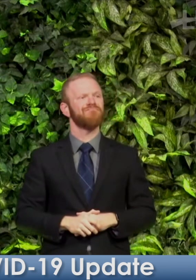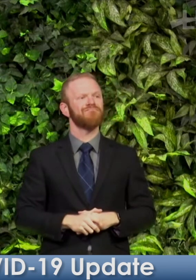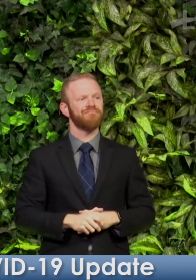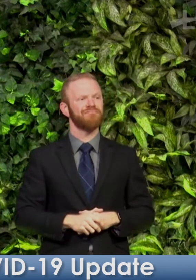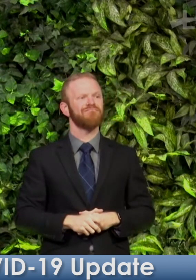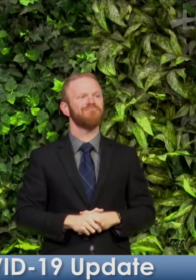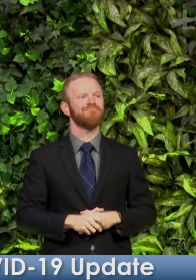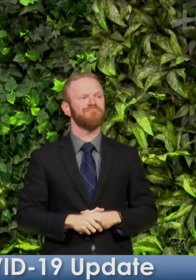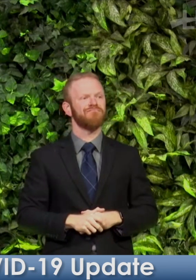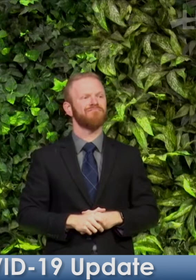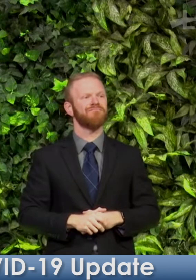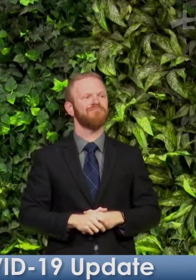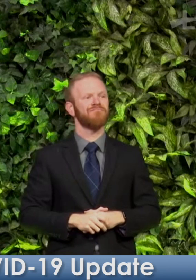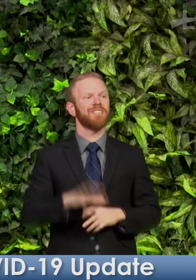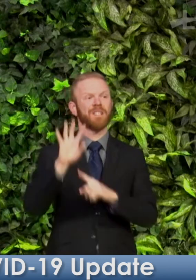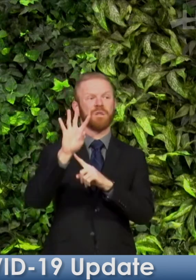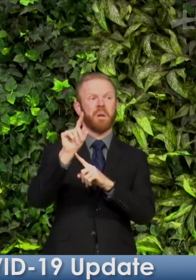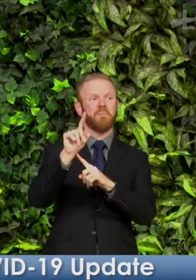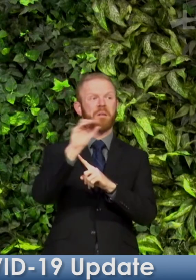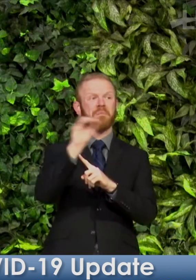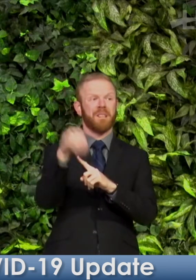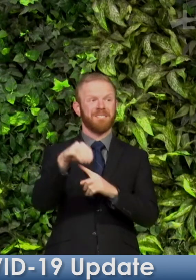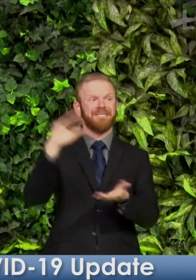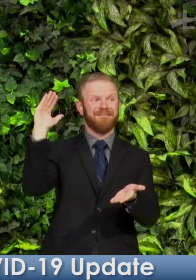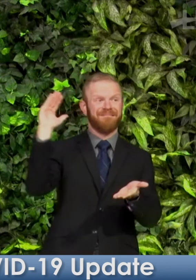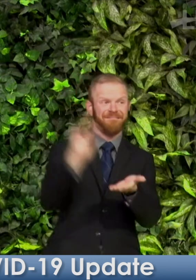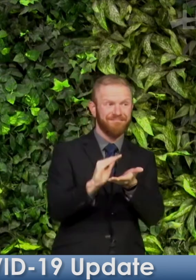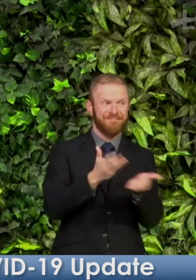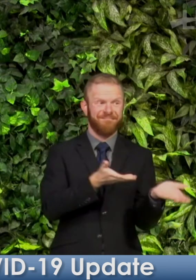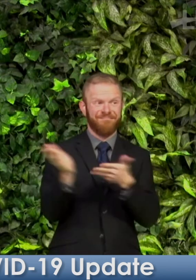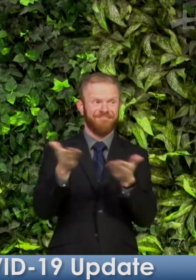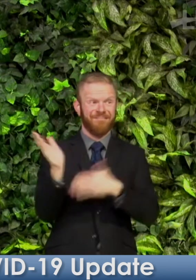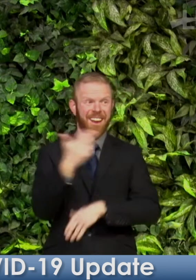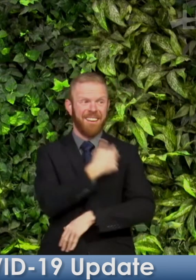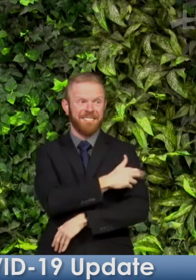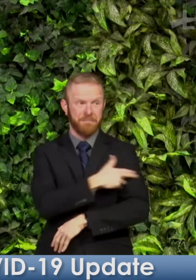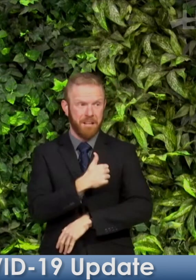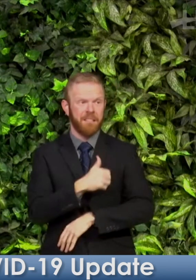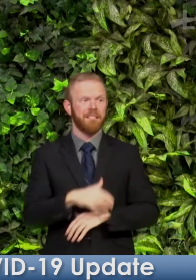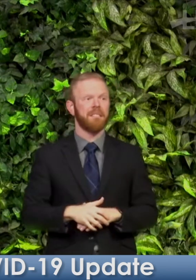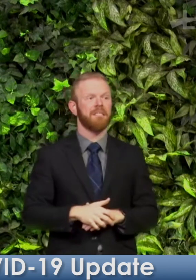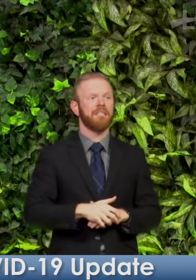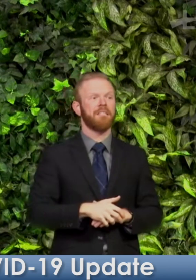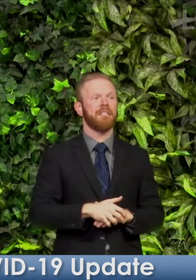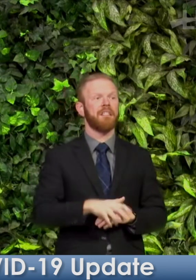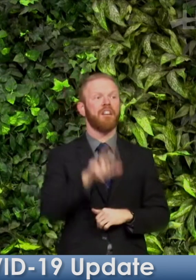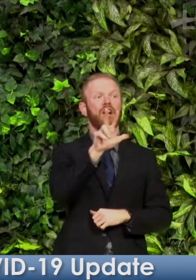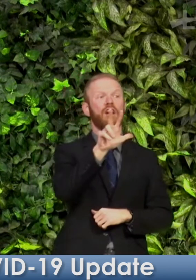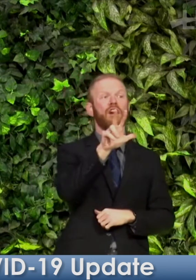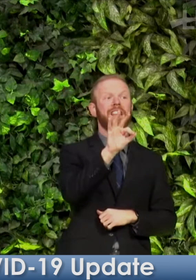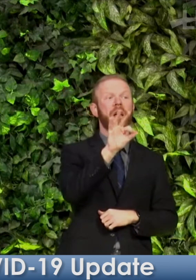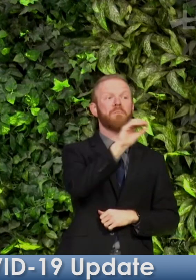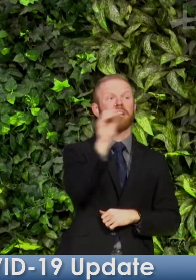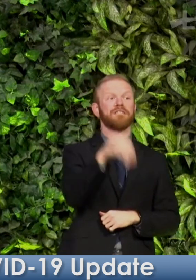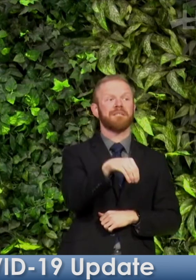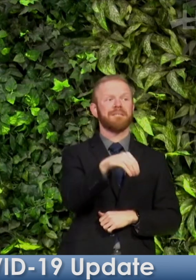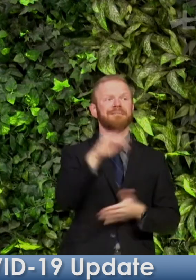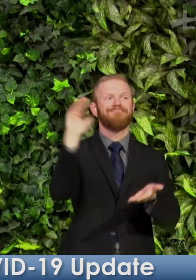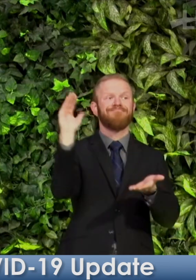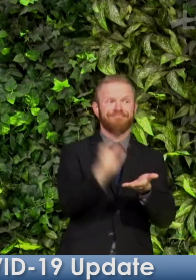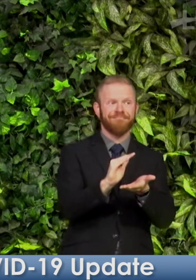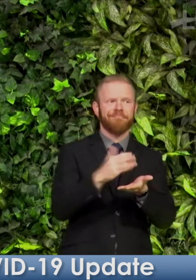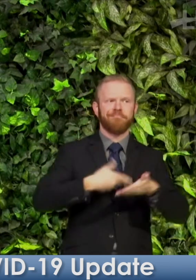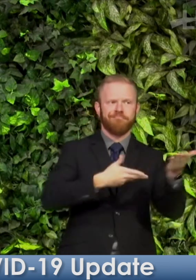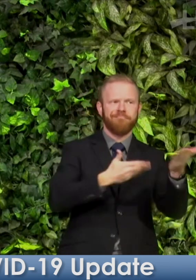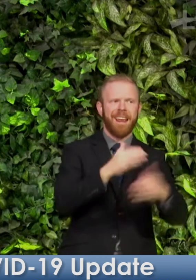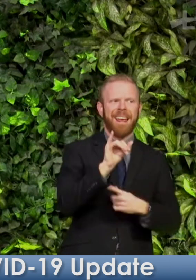41% decline, hospitalizations, 39% decline in the ICUs. We are in a much better place than we've been in